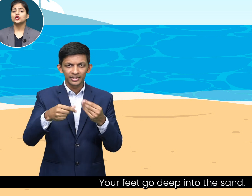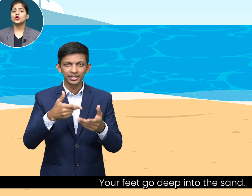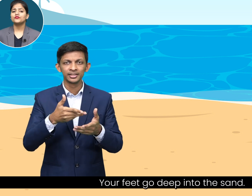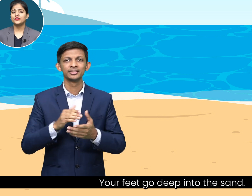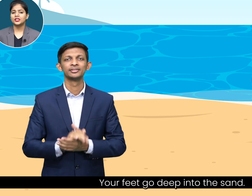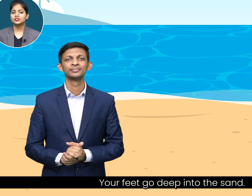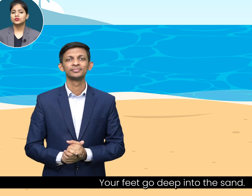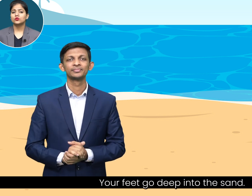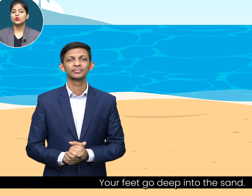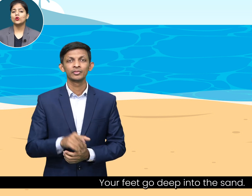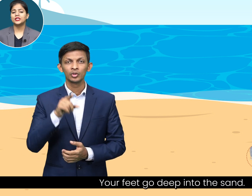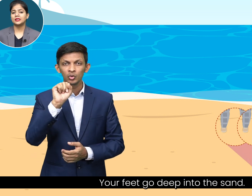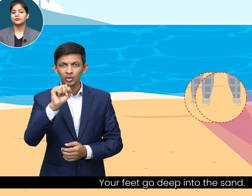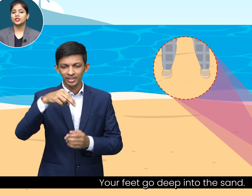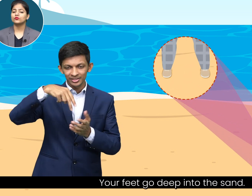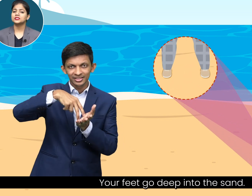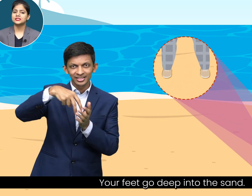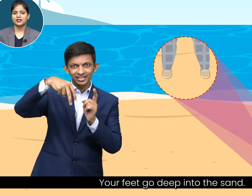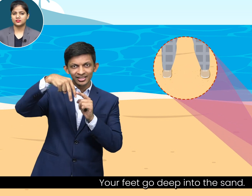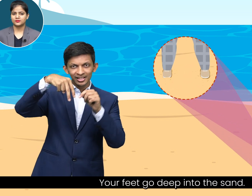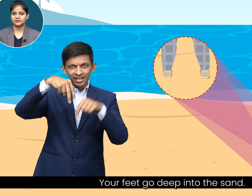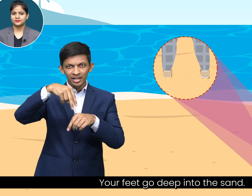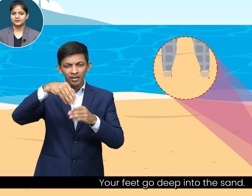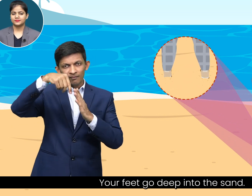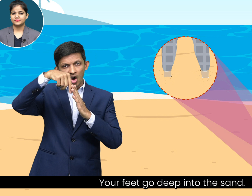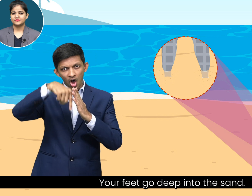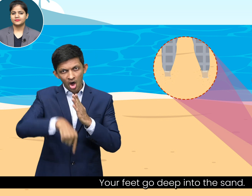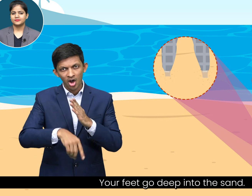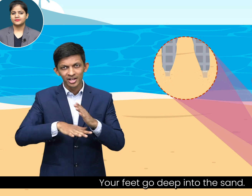Your feet go deep into the sand.